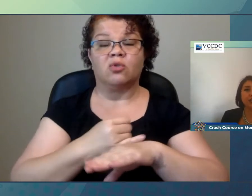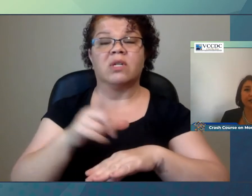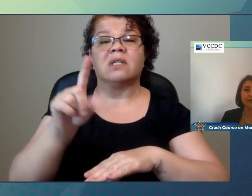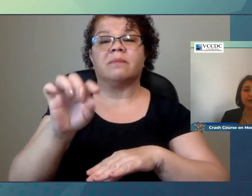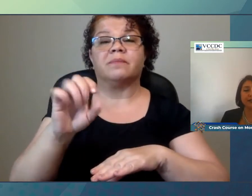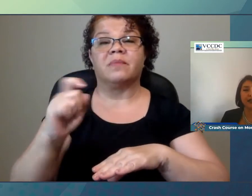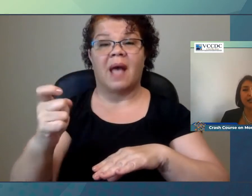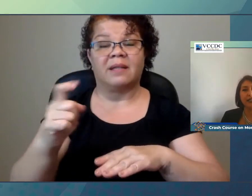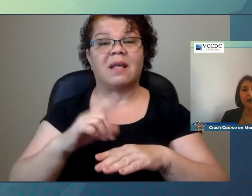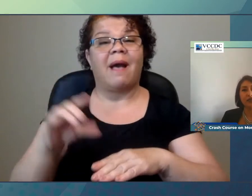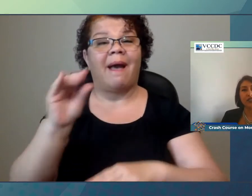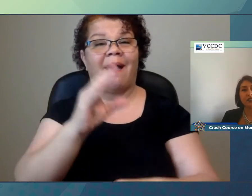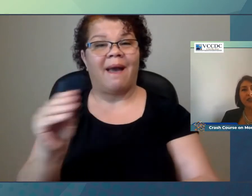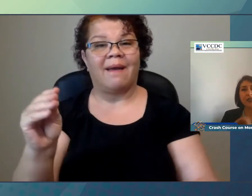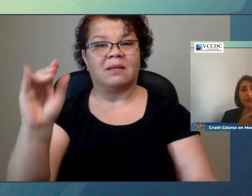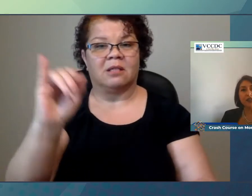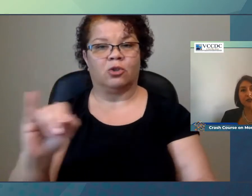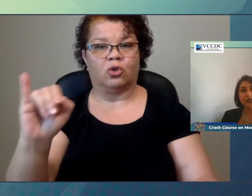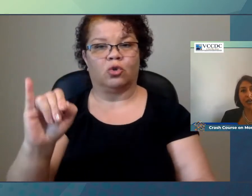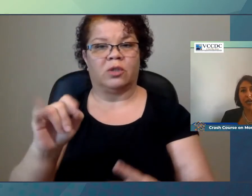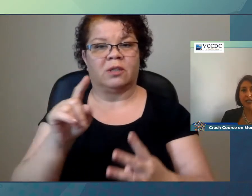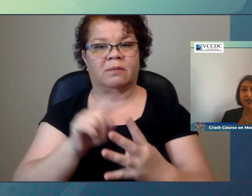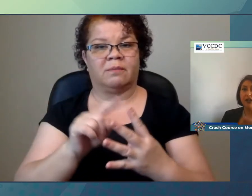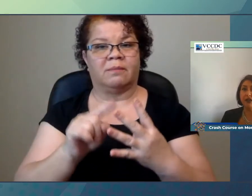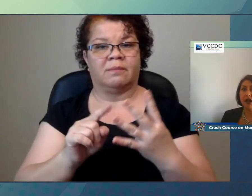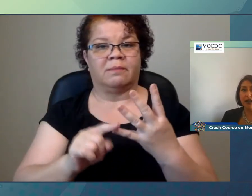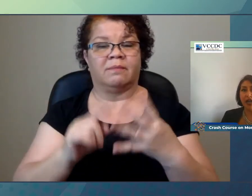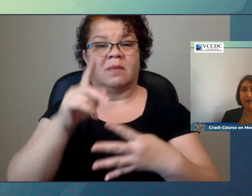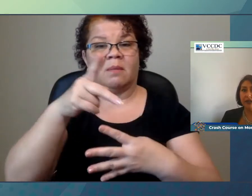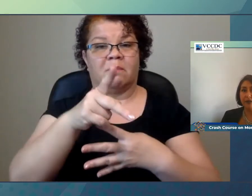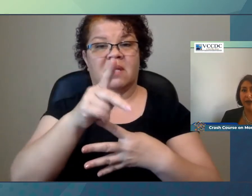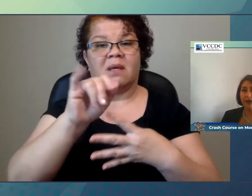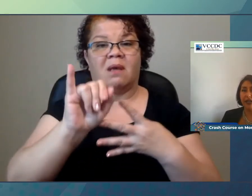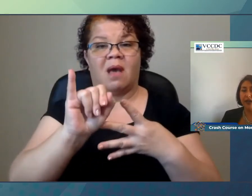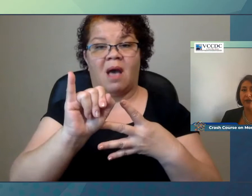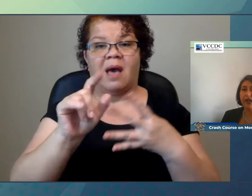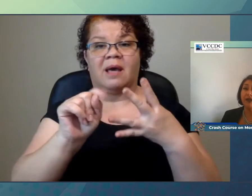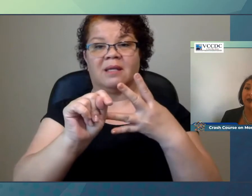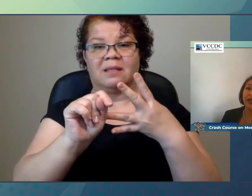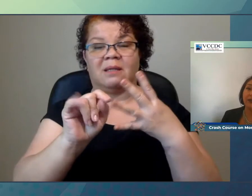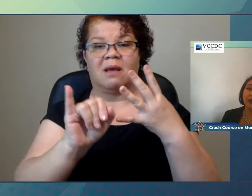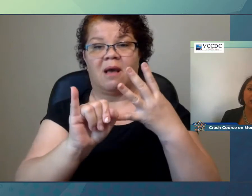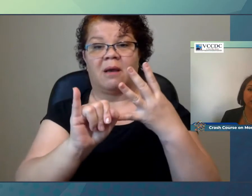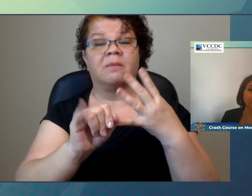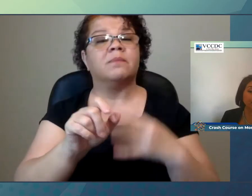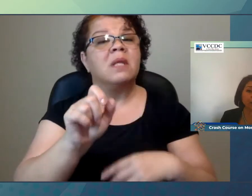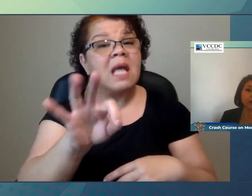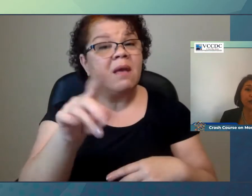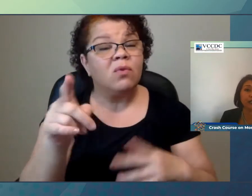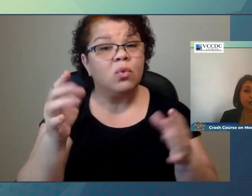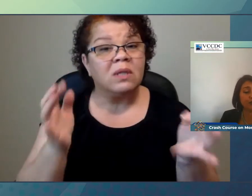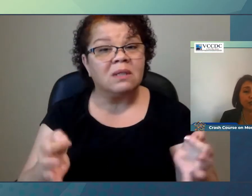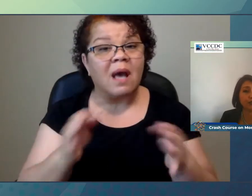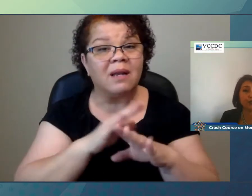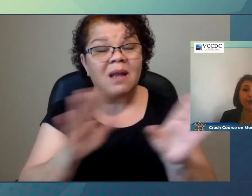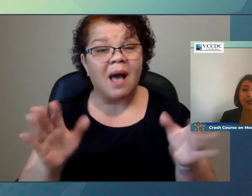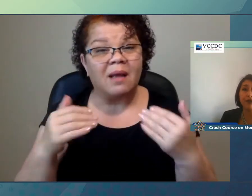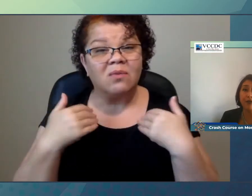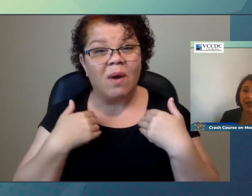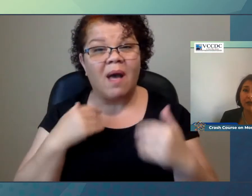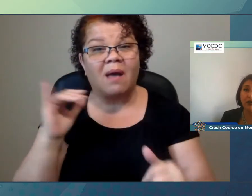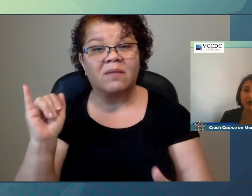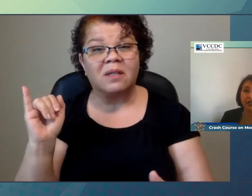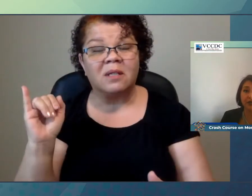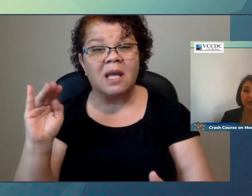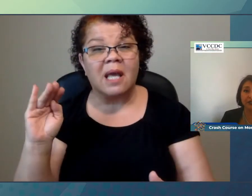your insurance. Now, just because you decide to not have an impound account and pay me only the principal and interest, or pay